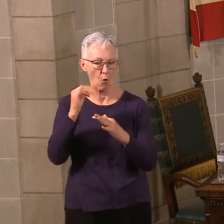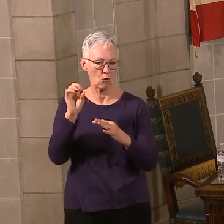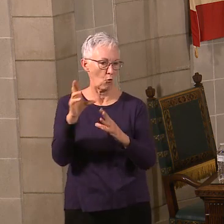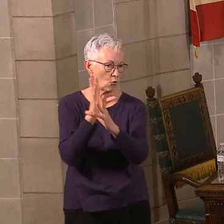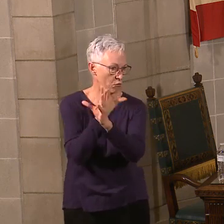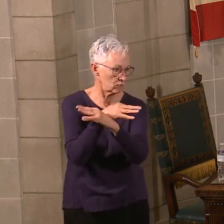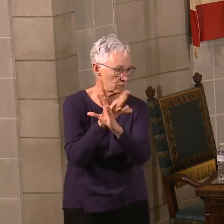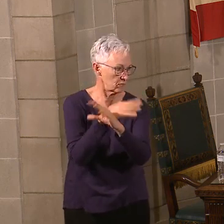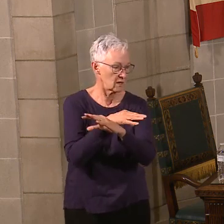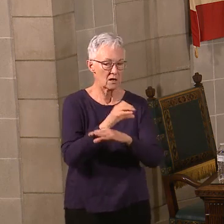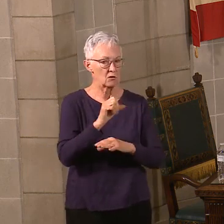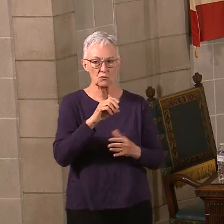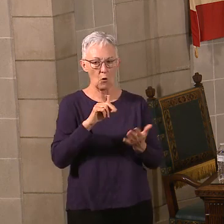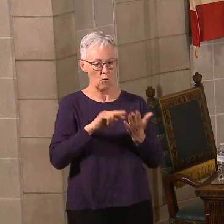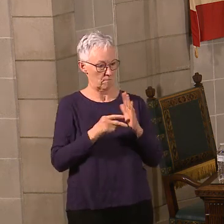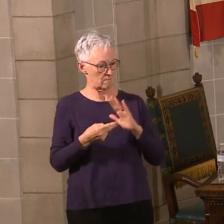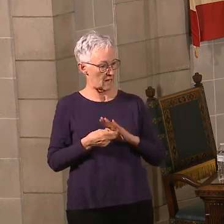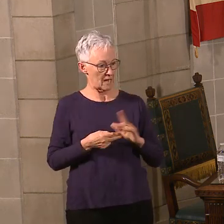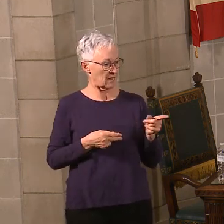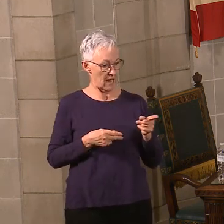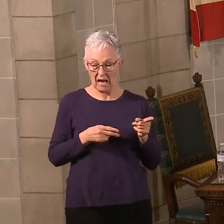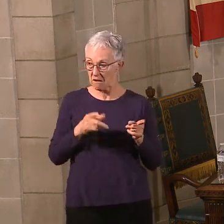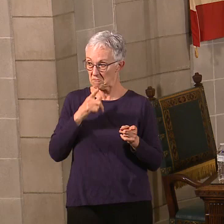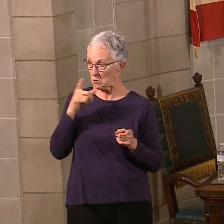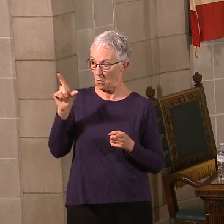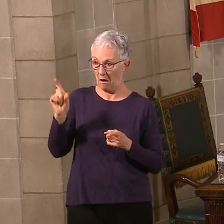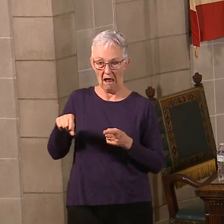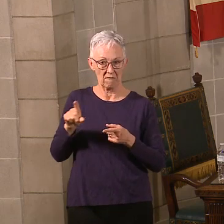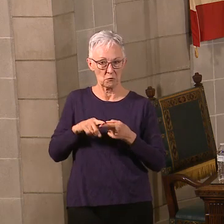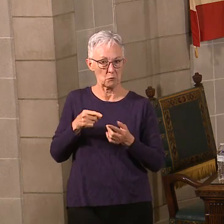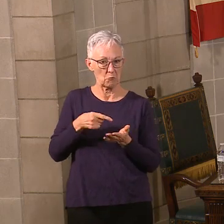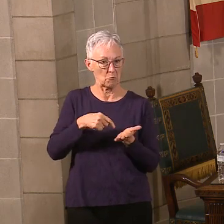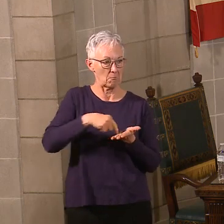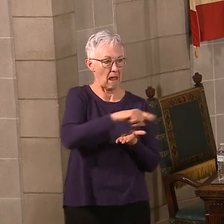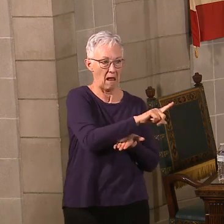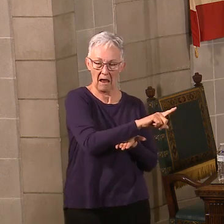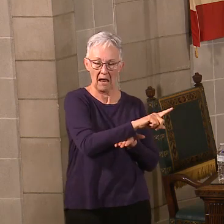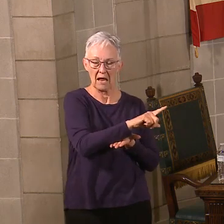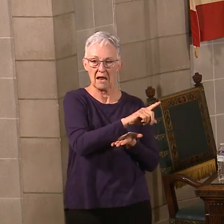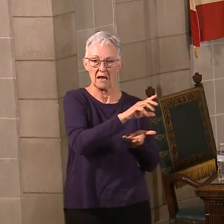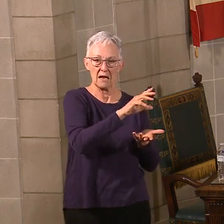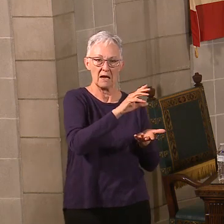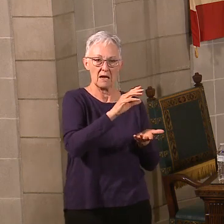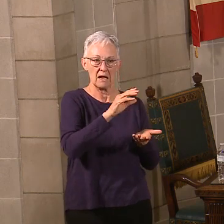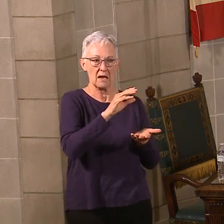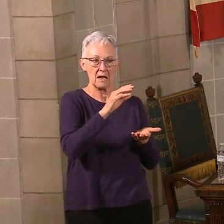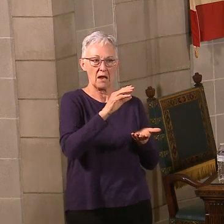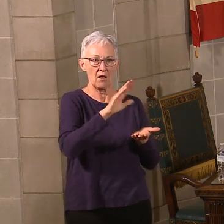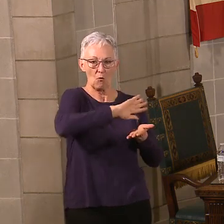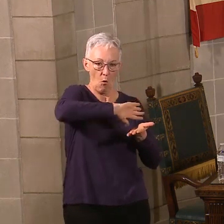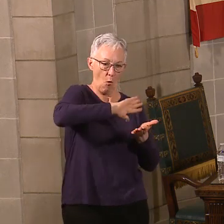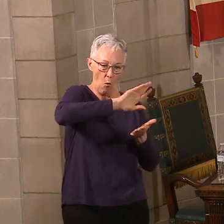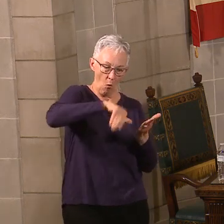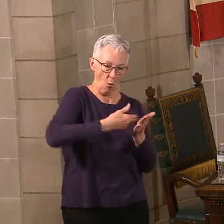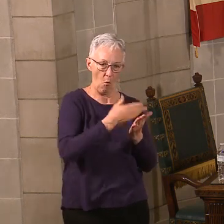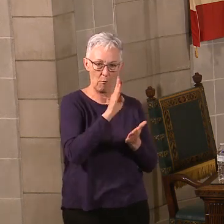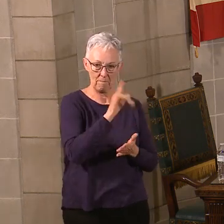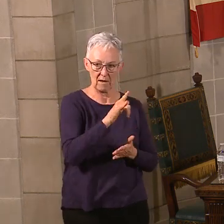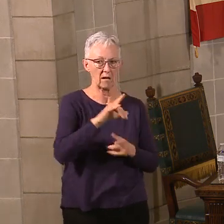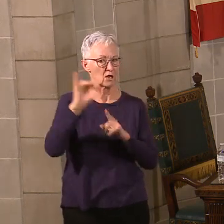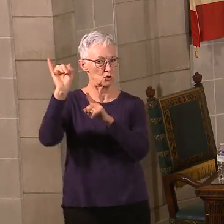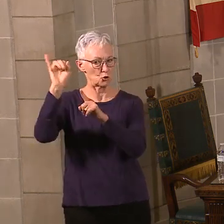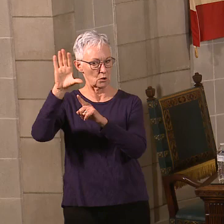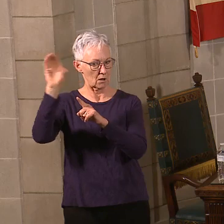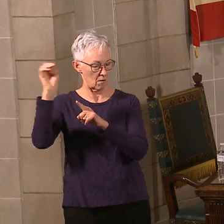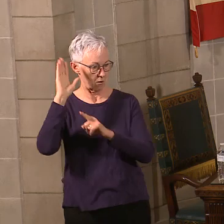waived for their members. So what that means is if you're a member of Blue Cross Blue Shield and you're in-network, you will receive that emergency room visit, the care, the